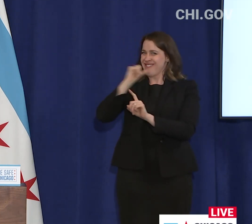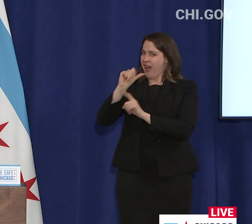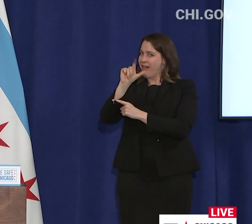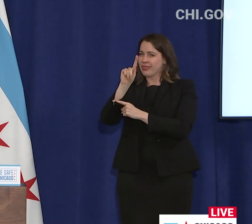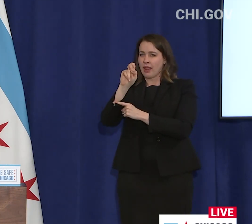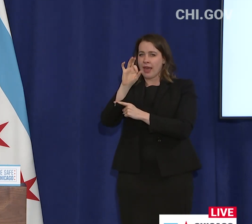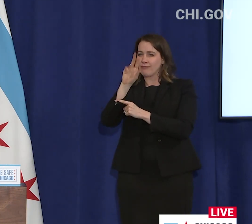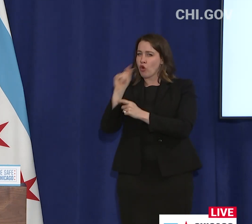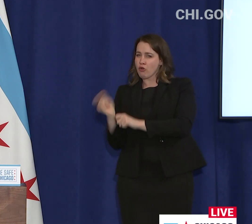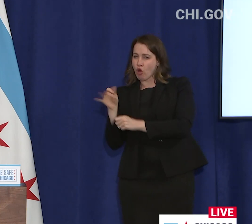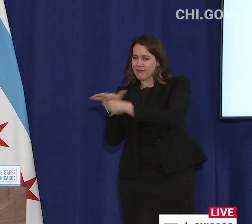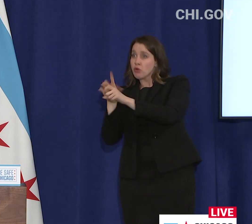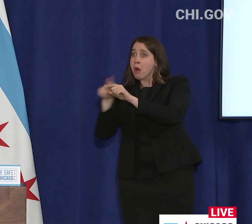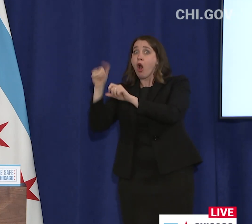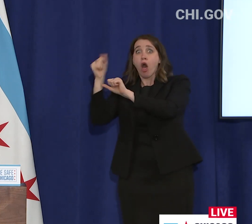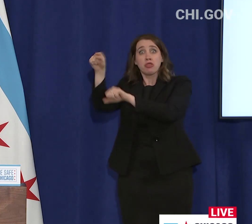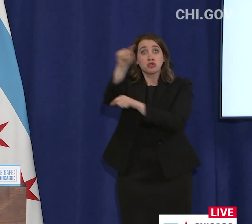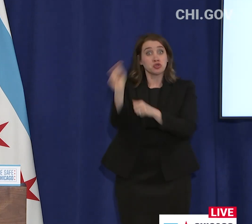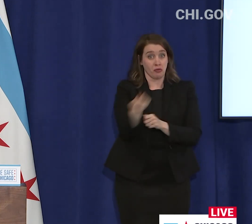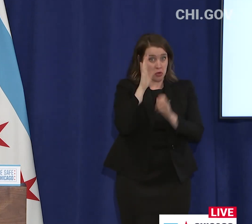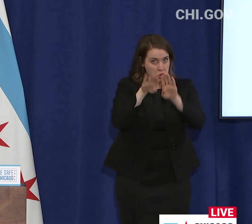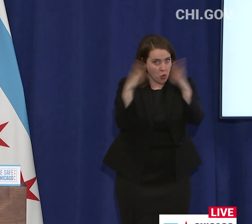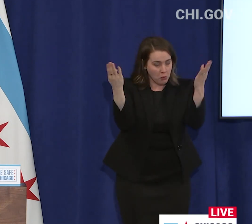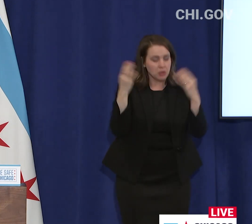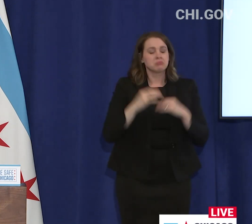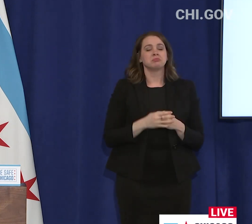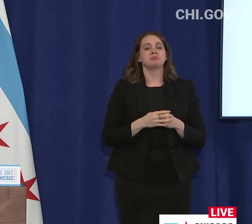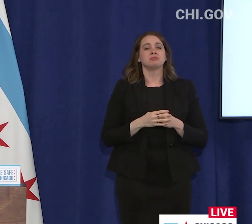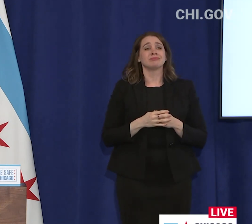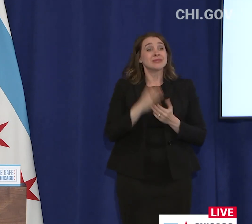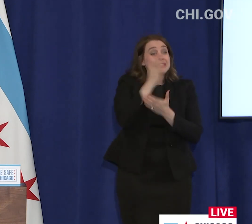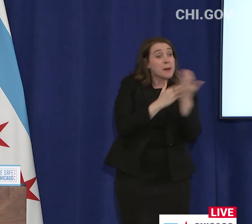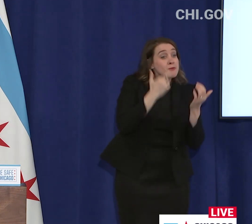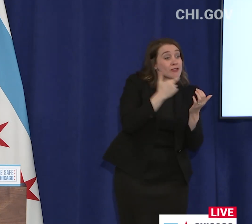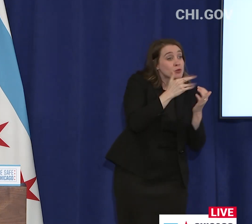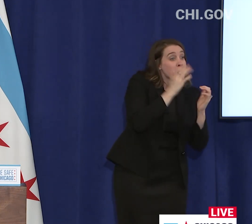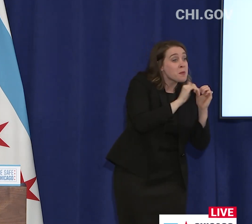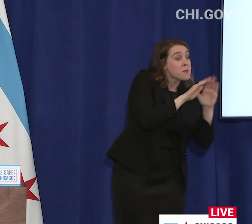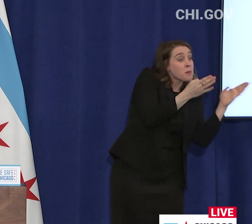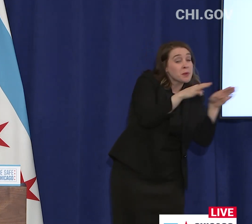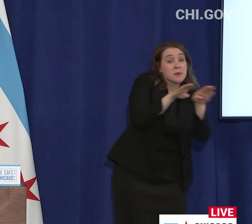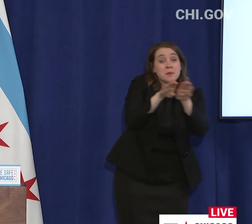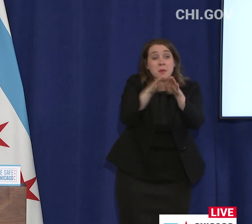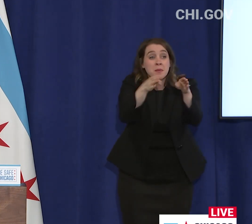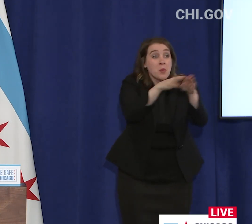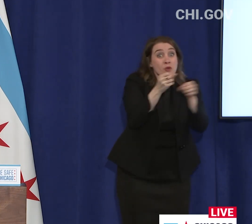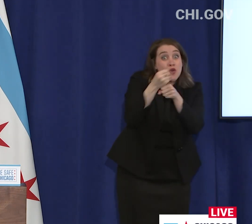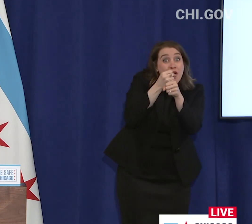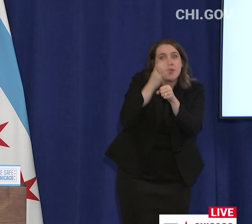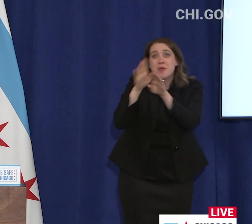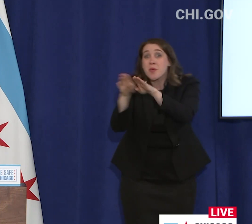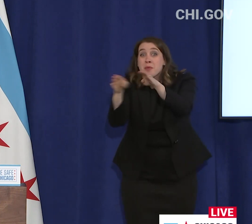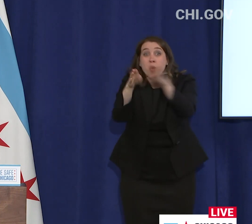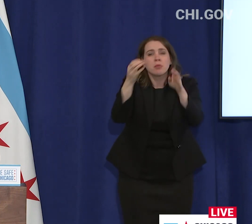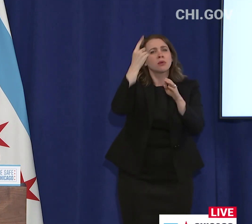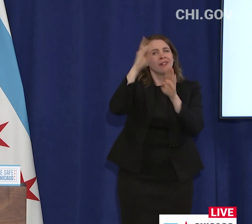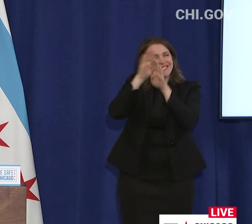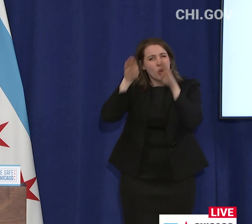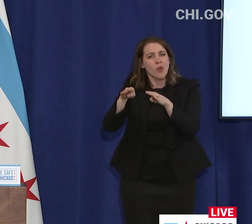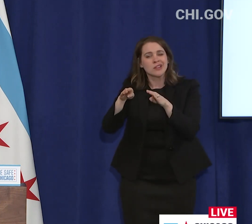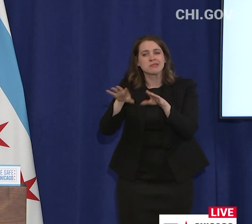courses. We'll also see the partial reopening of restaurants and coffee shops with a focus on outdoor